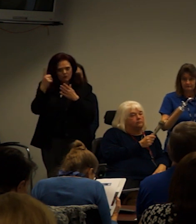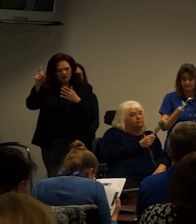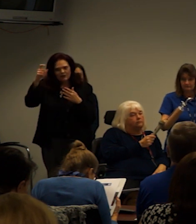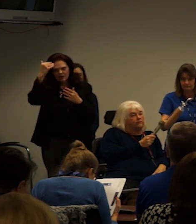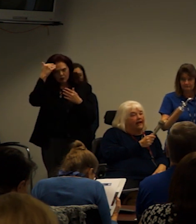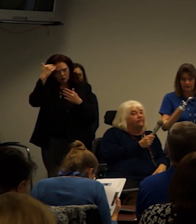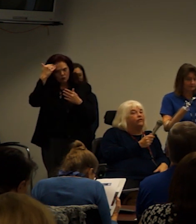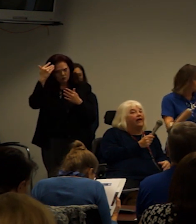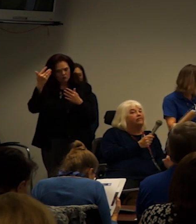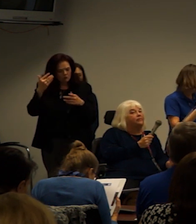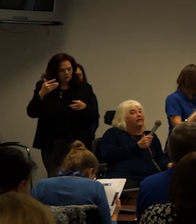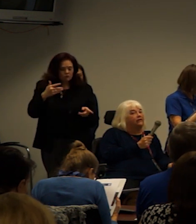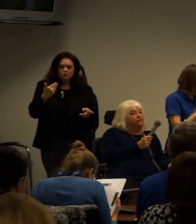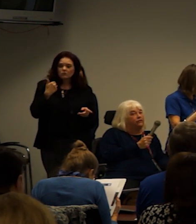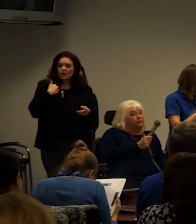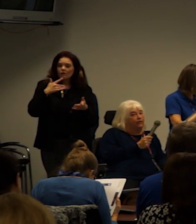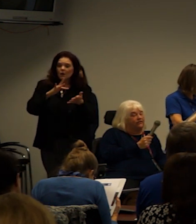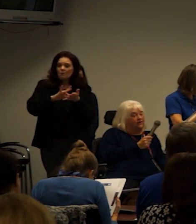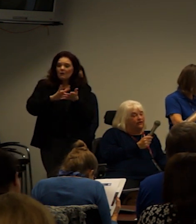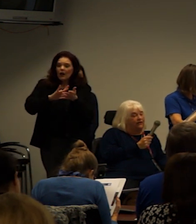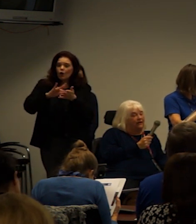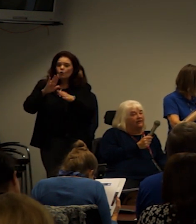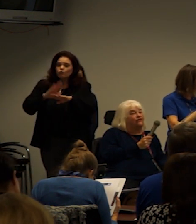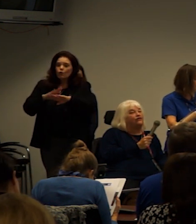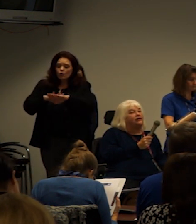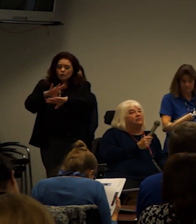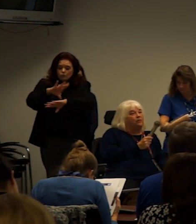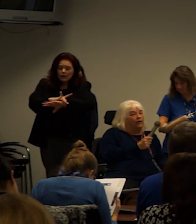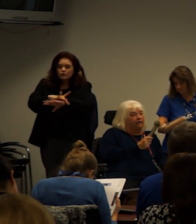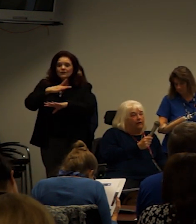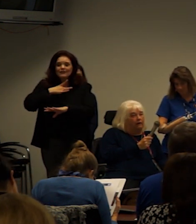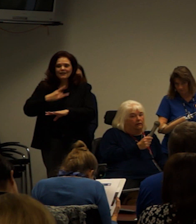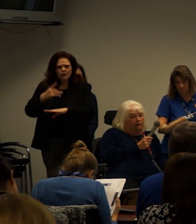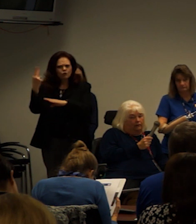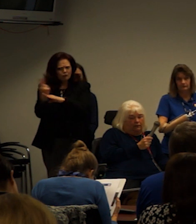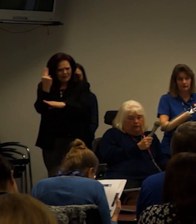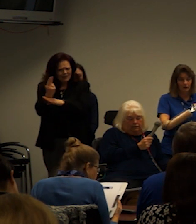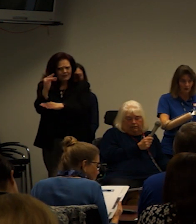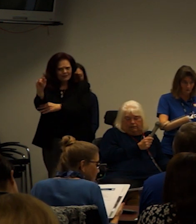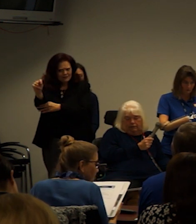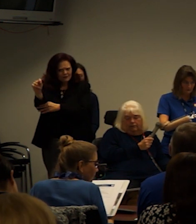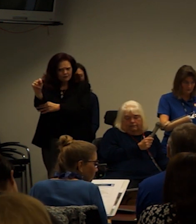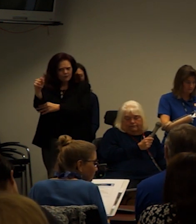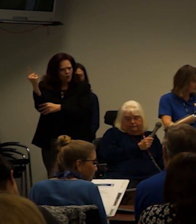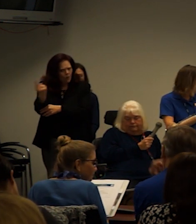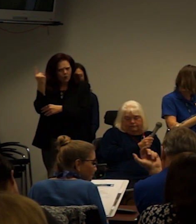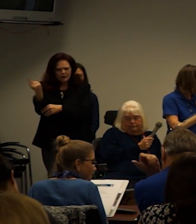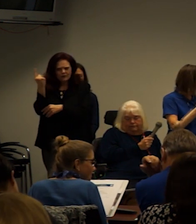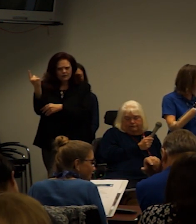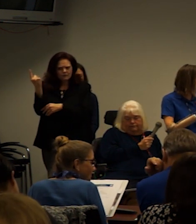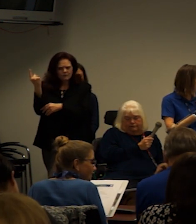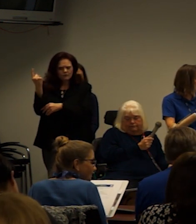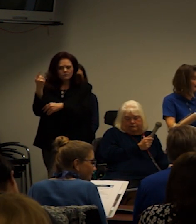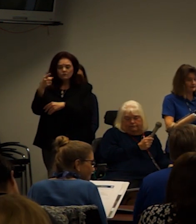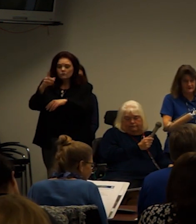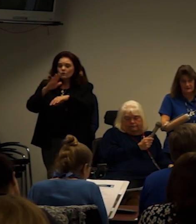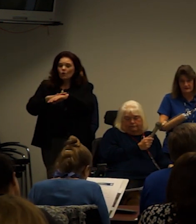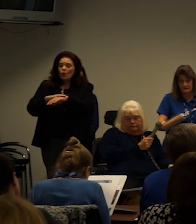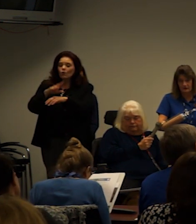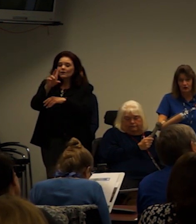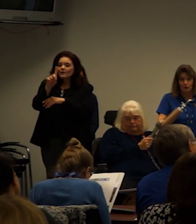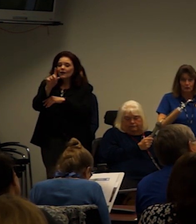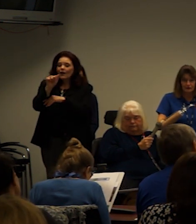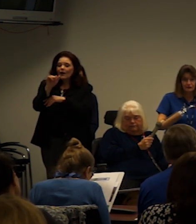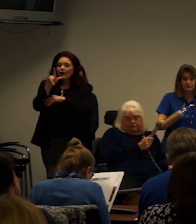that. And okay? If you have a medical alert bracelet or necklace, you need to be wearing it. Always. If you're on